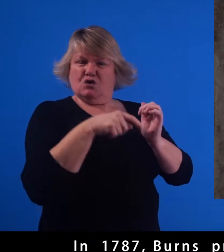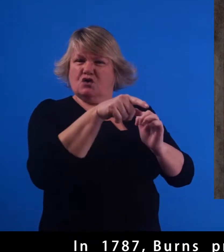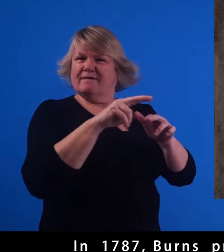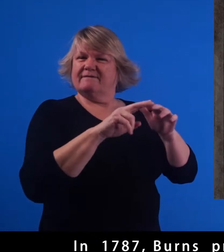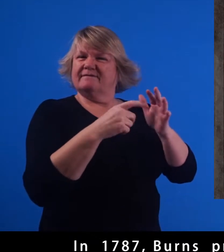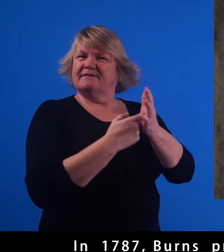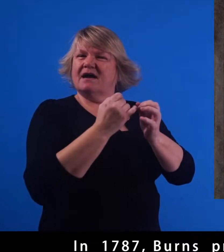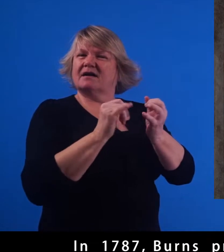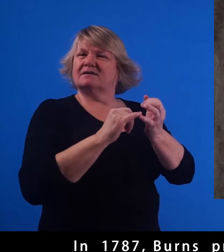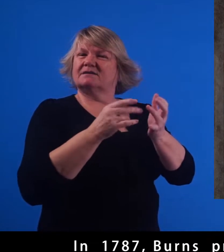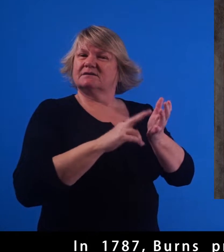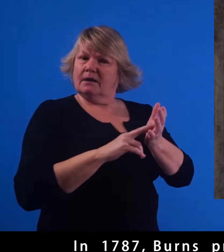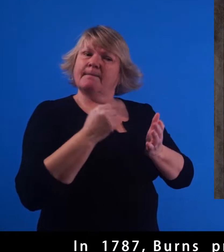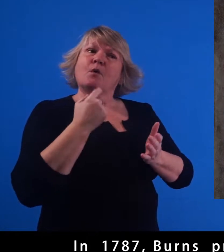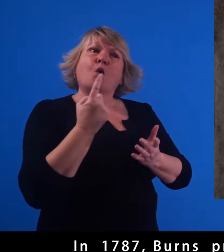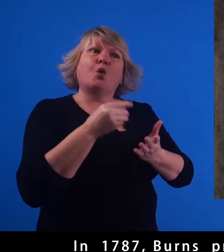own expense.